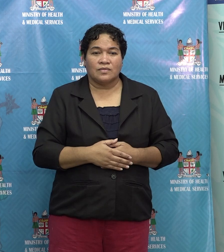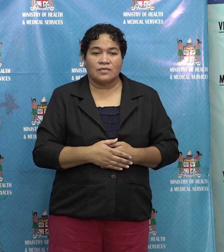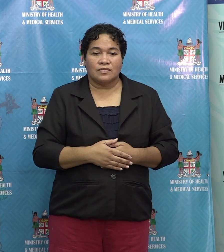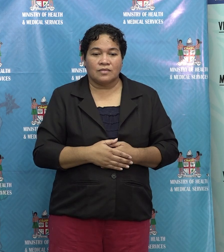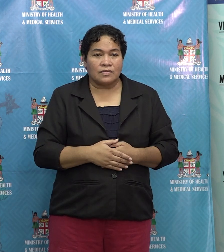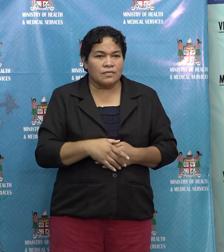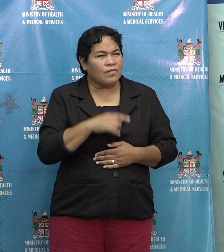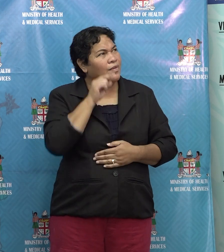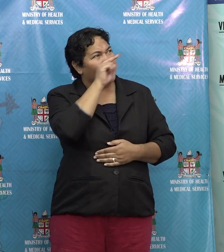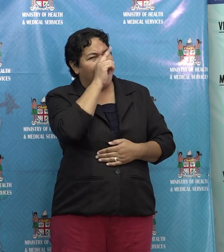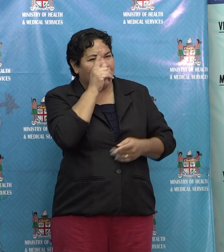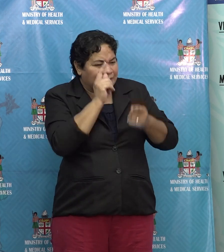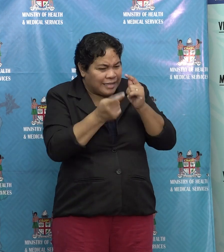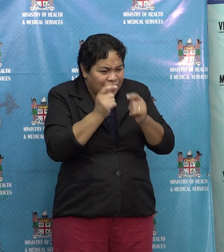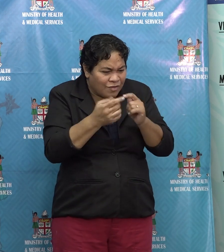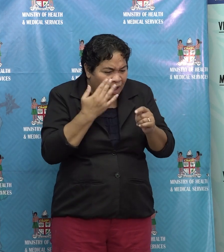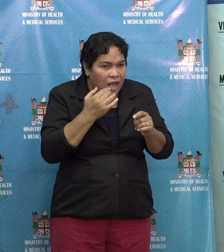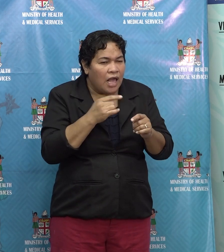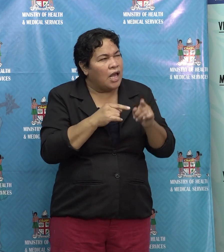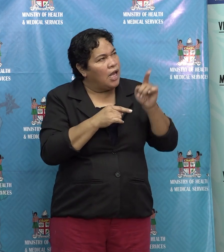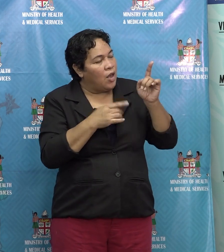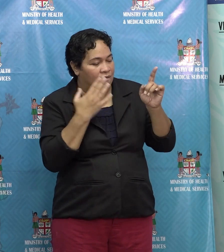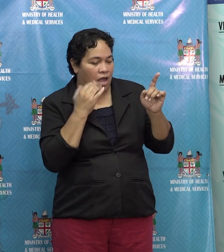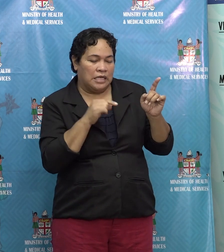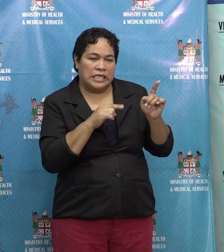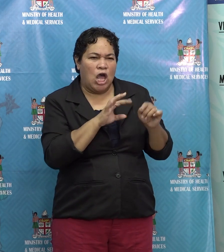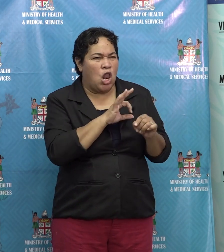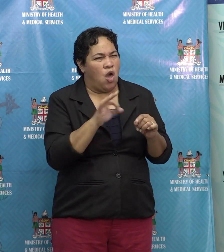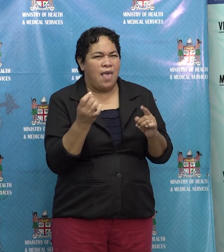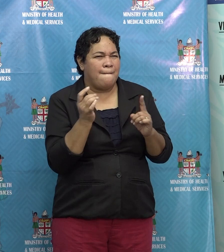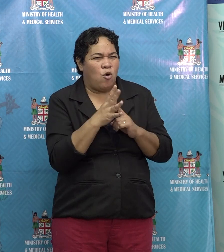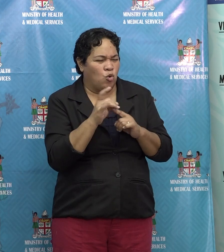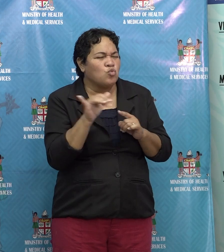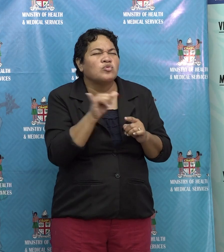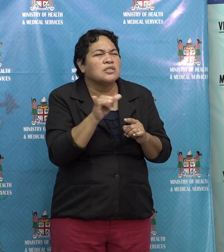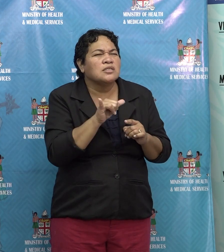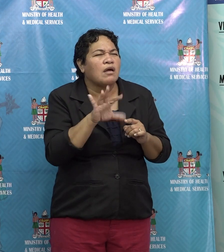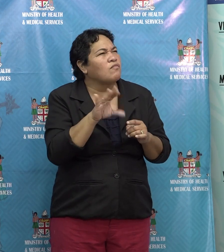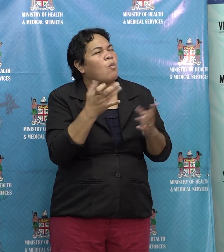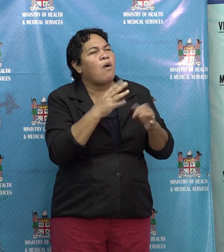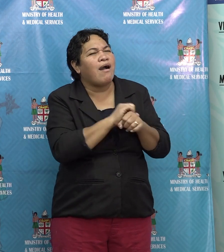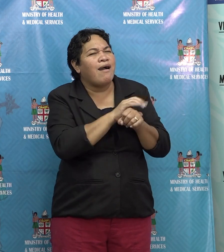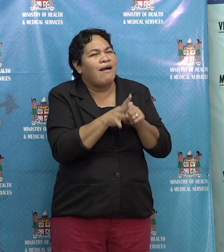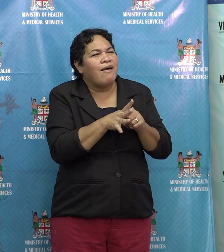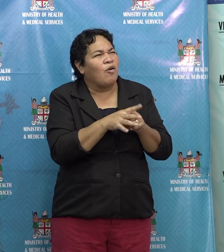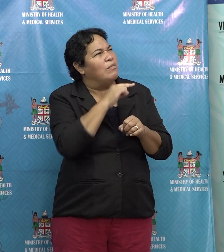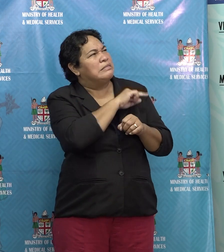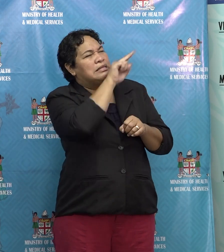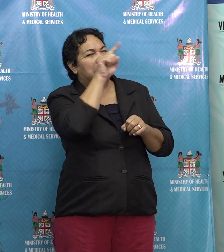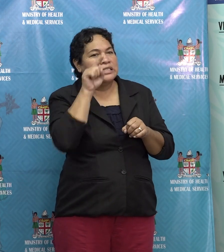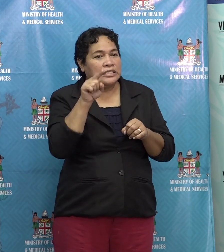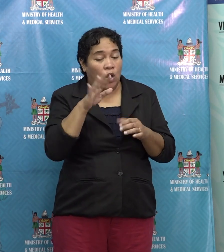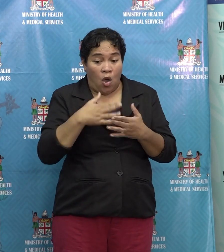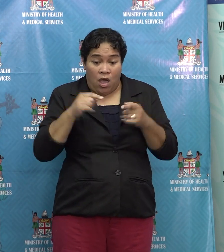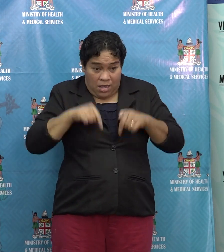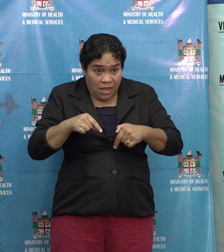the sequence is not as important as the way we are going to respond. And we are responding as